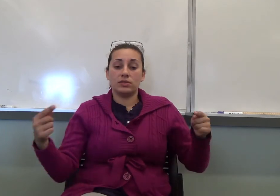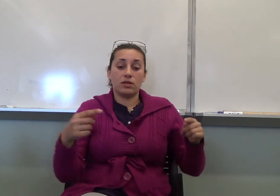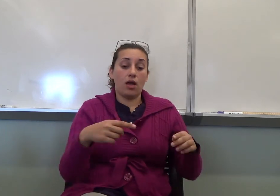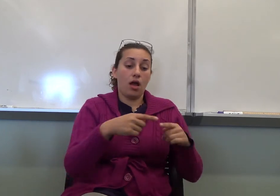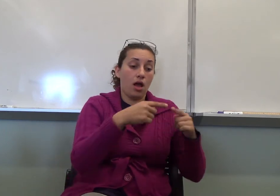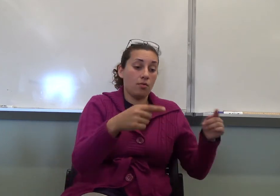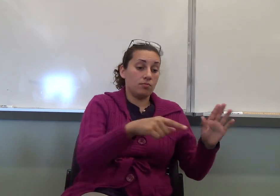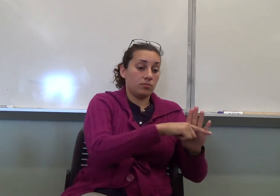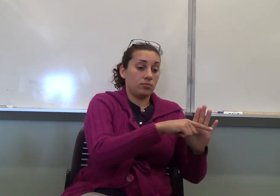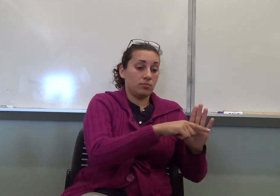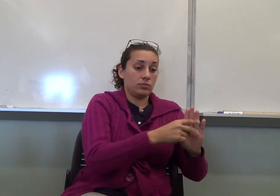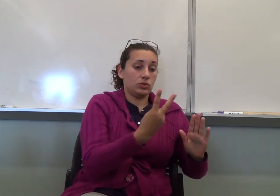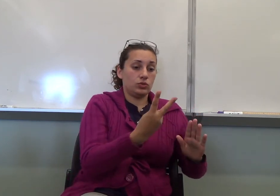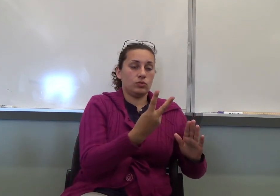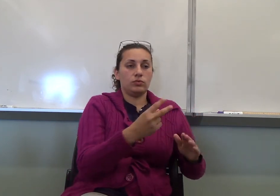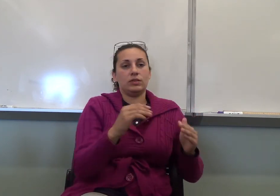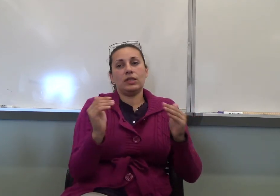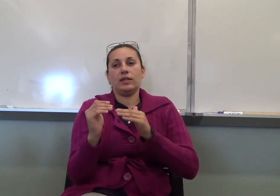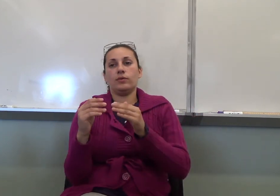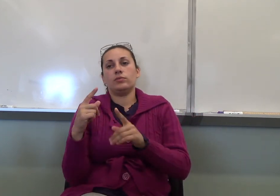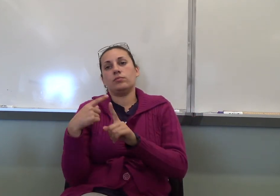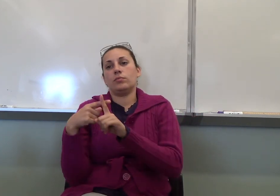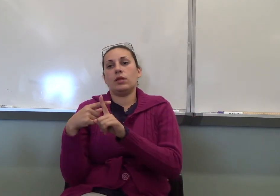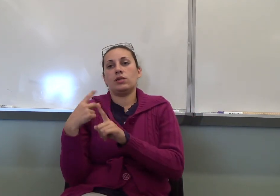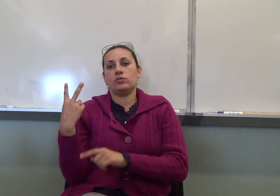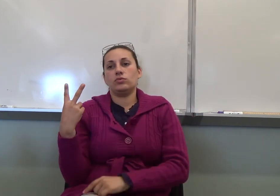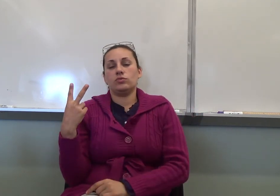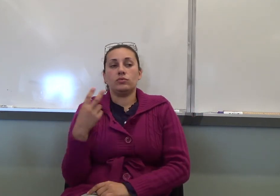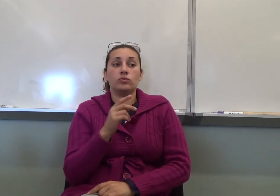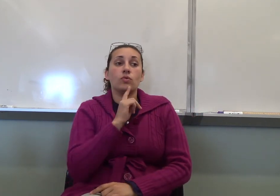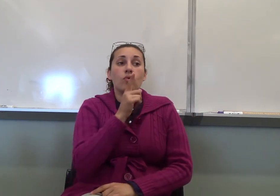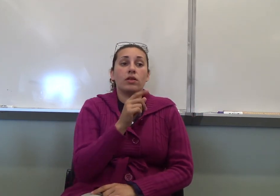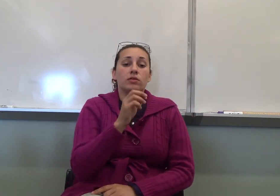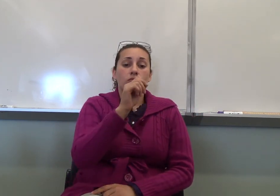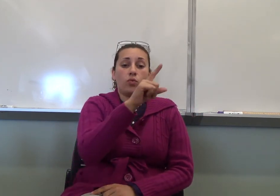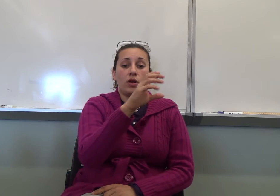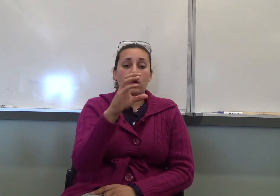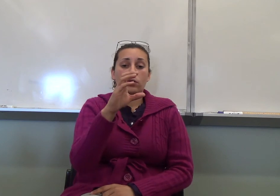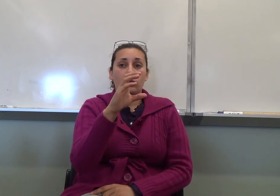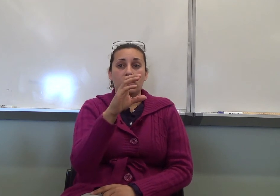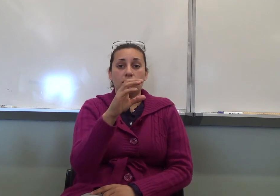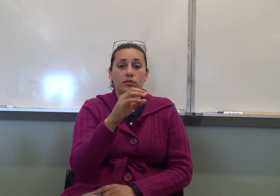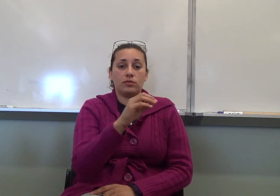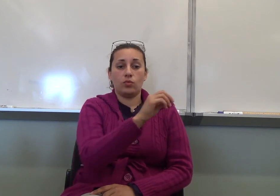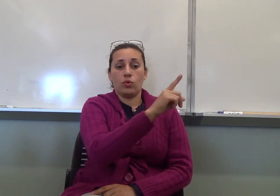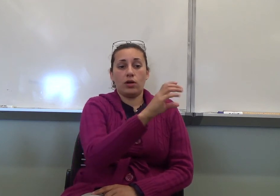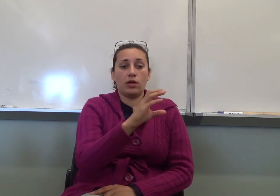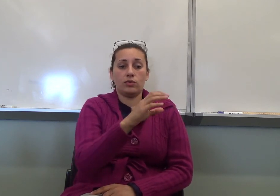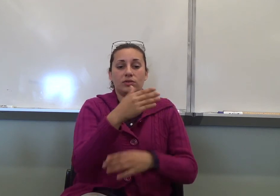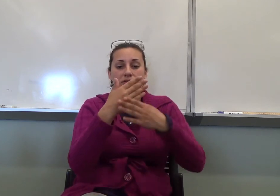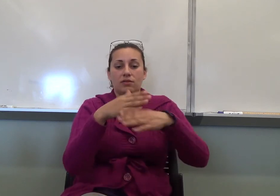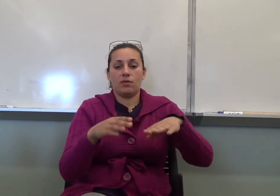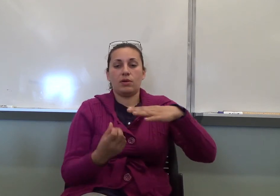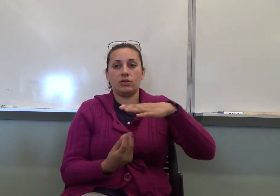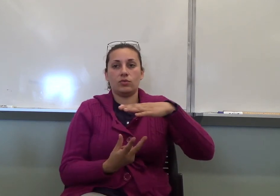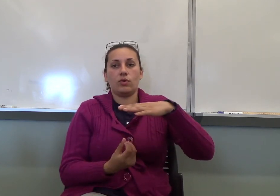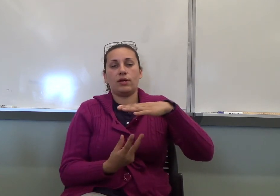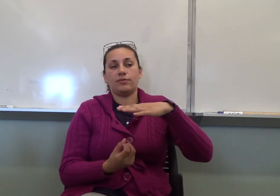2. So this becomes 100, 10 squared, divided by 12. And then you can go